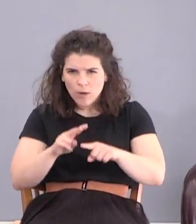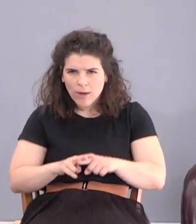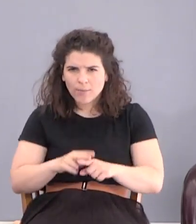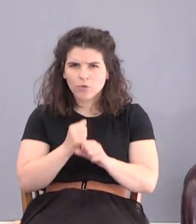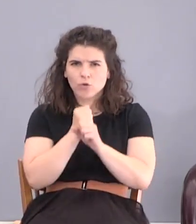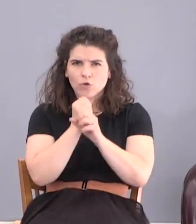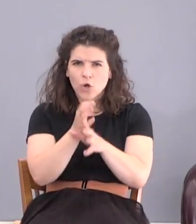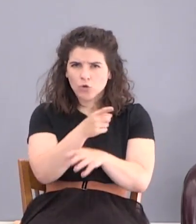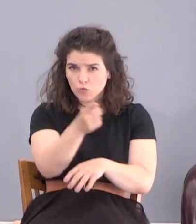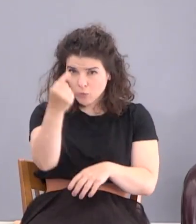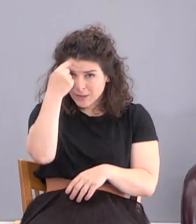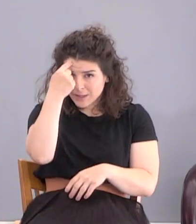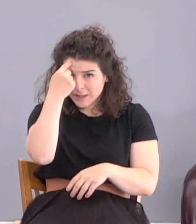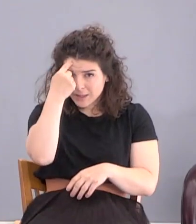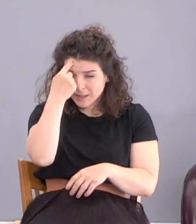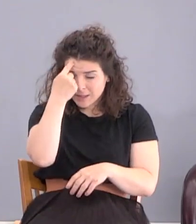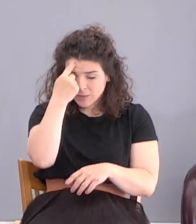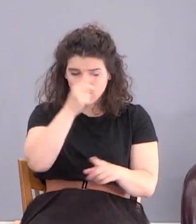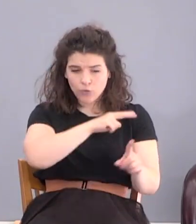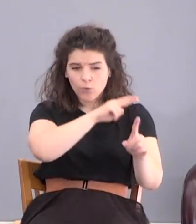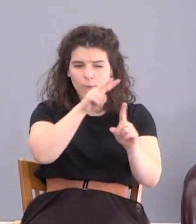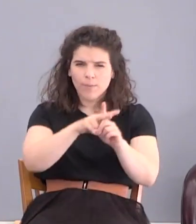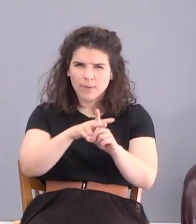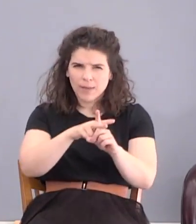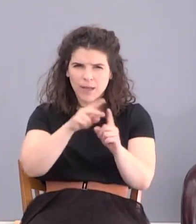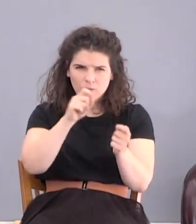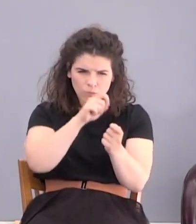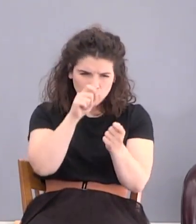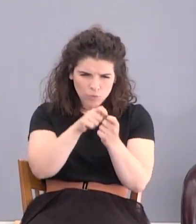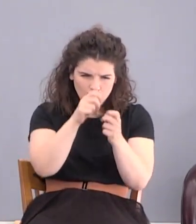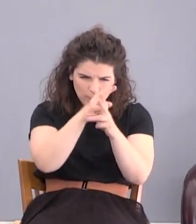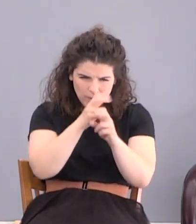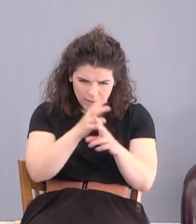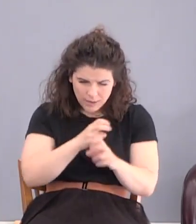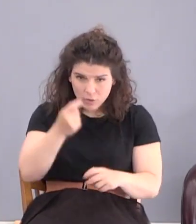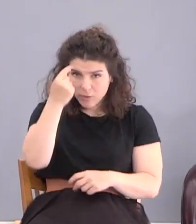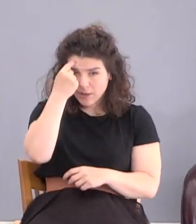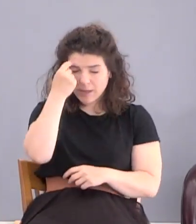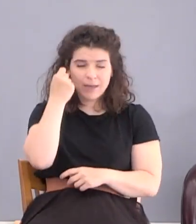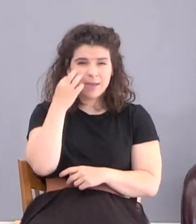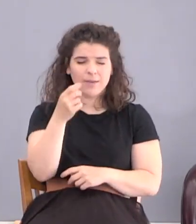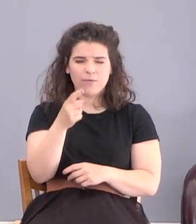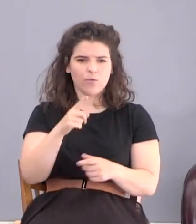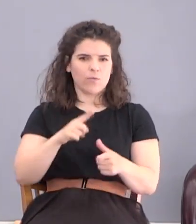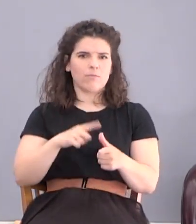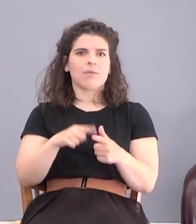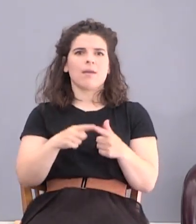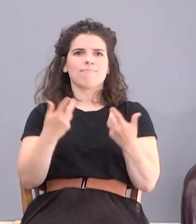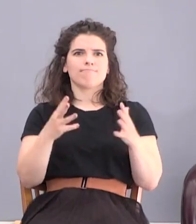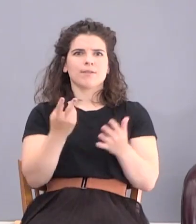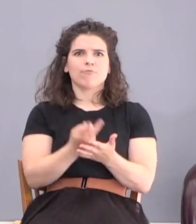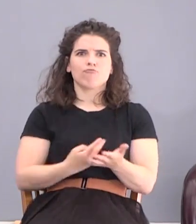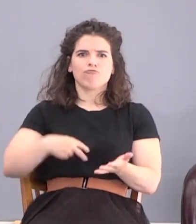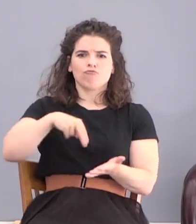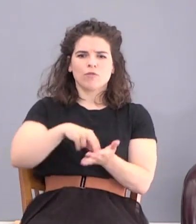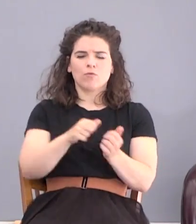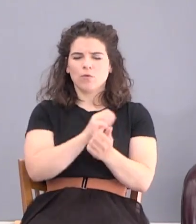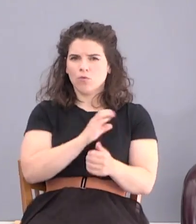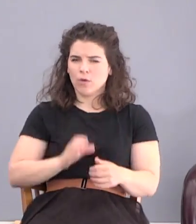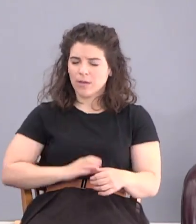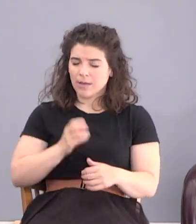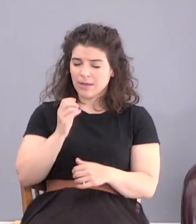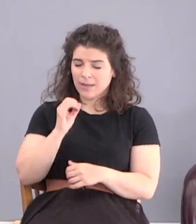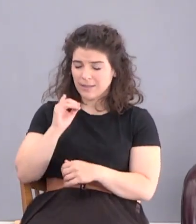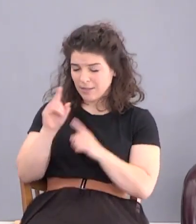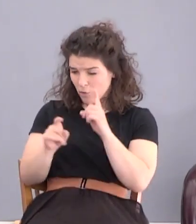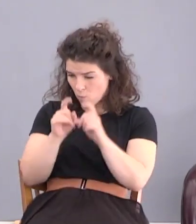apply critical thinking. So that's why he says, if ye be risen with Christ. Now, is he calling into the question the saints and Colossae if they're